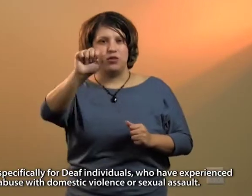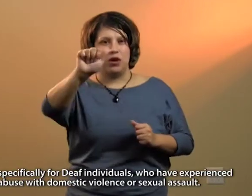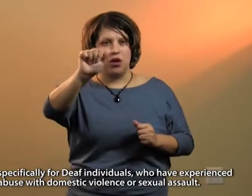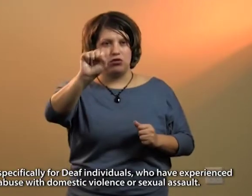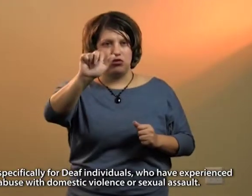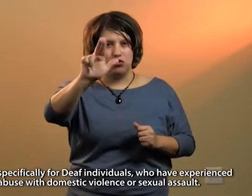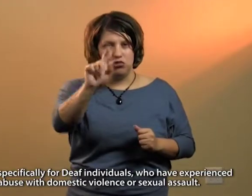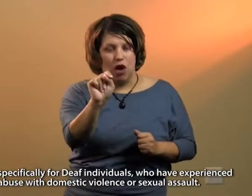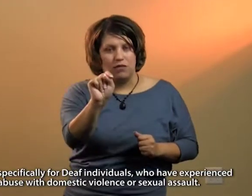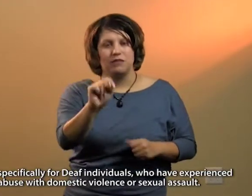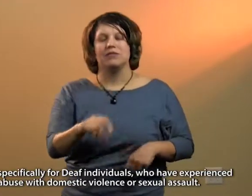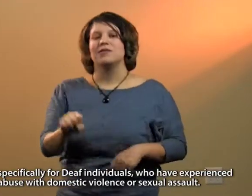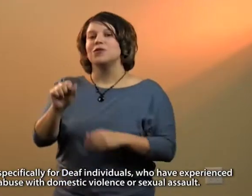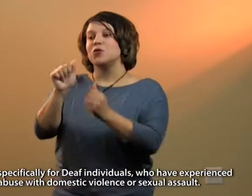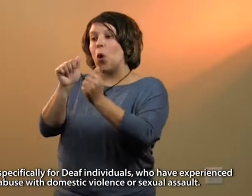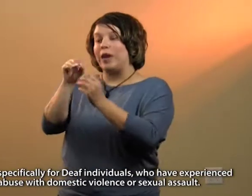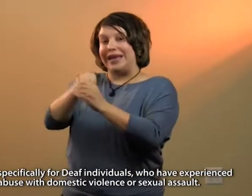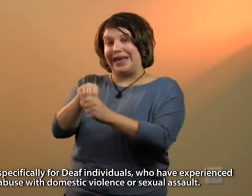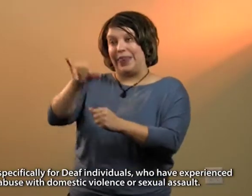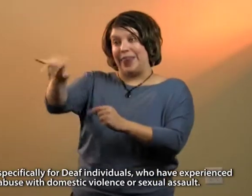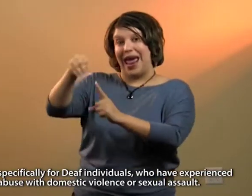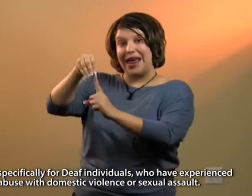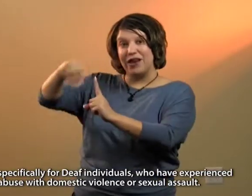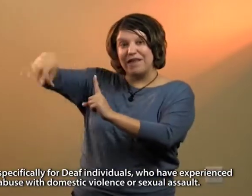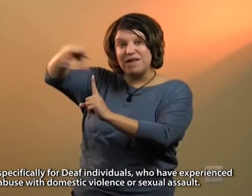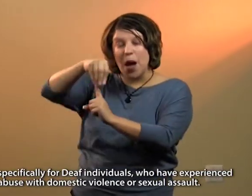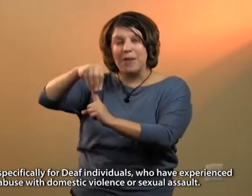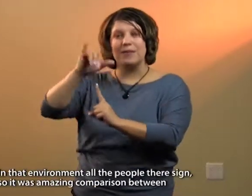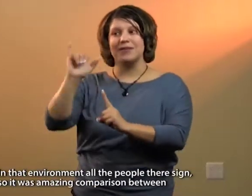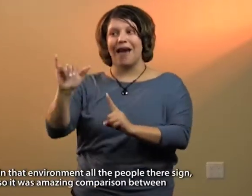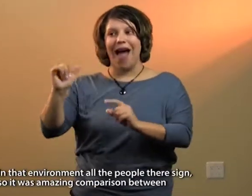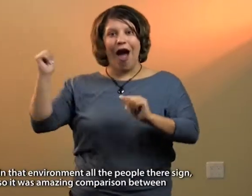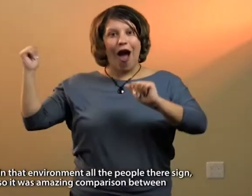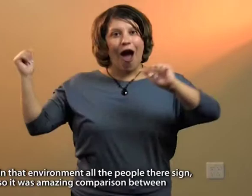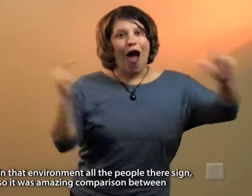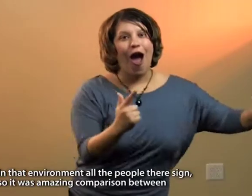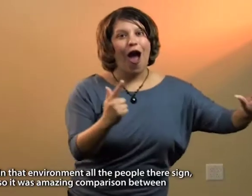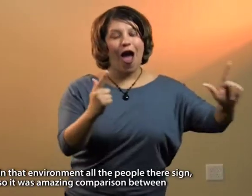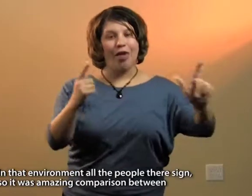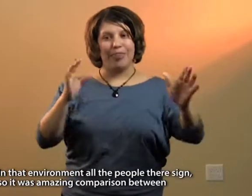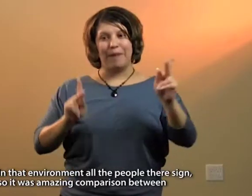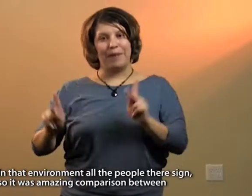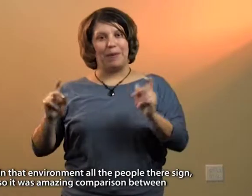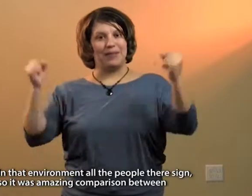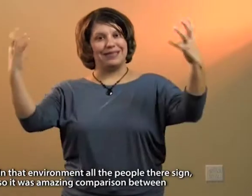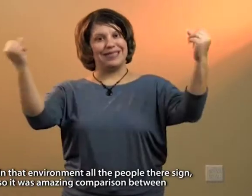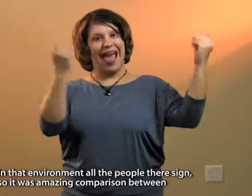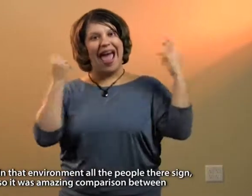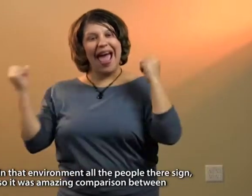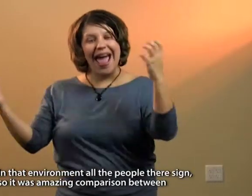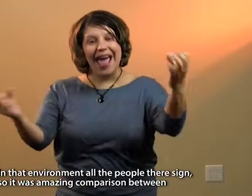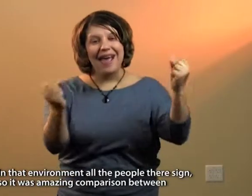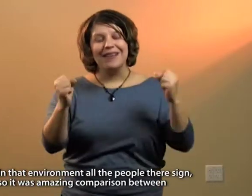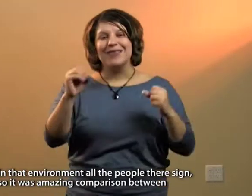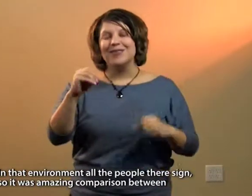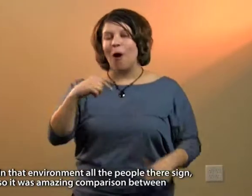or sexual assault So in that environment, all the people there sign